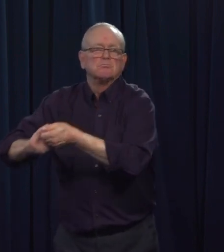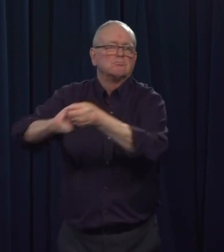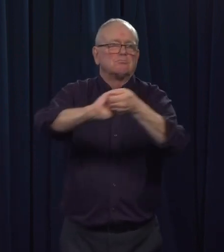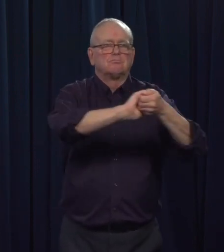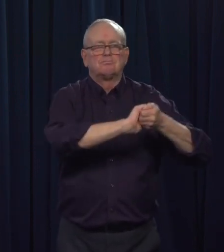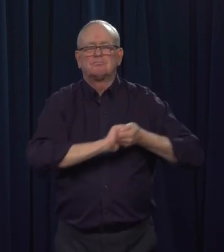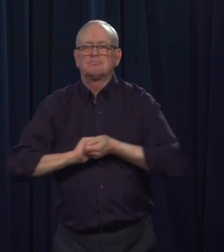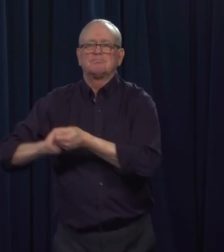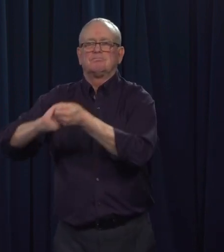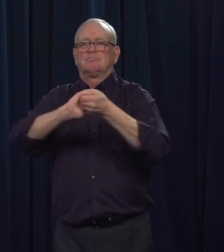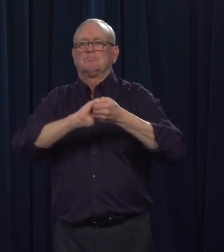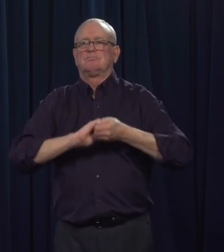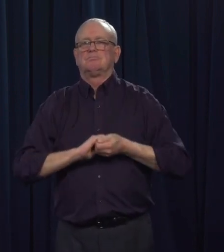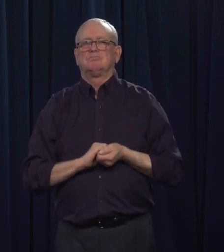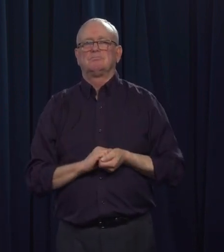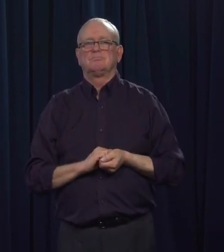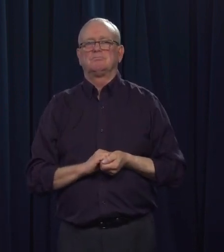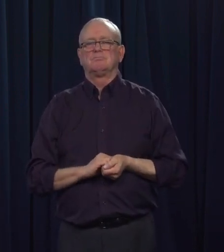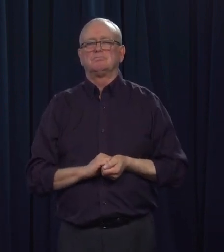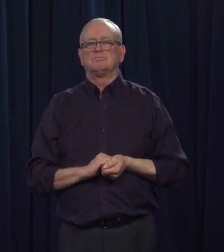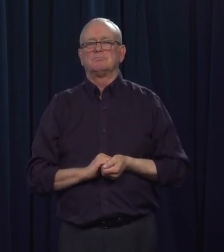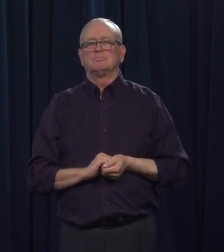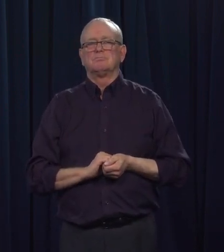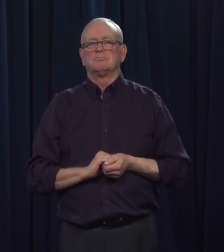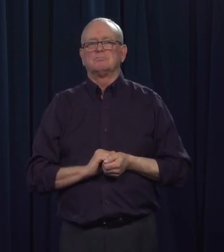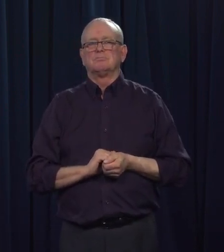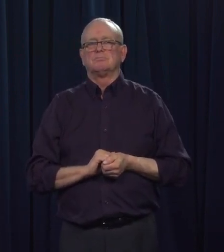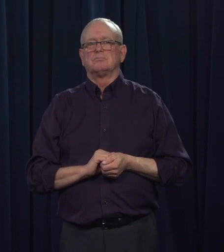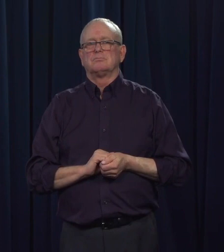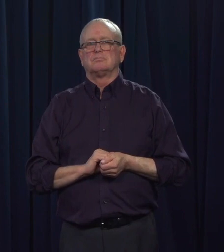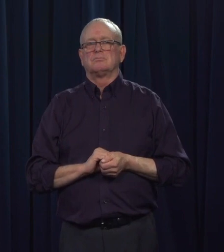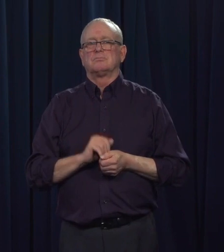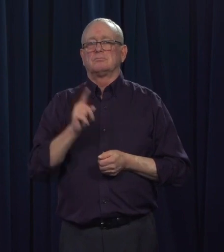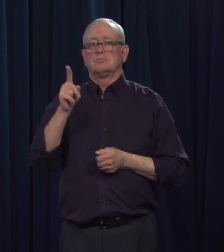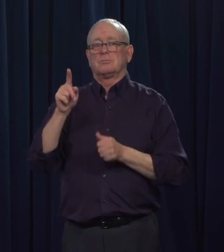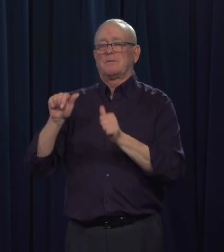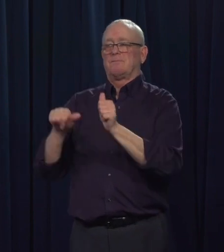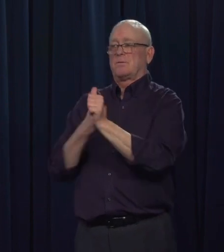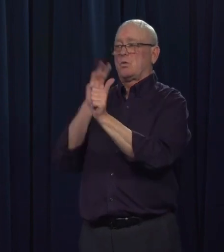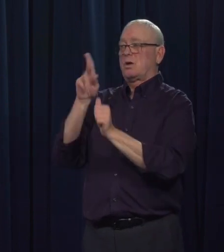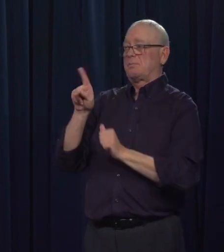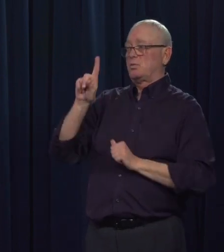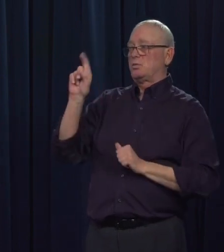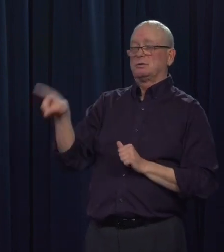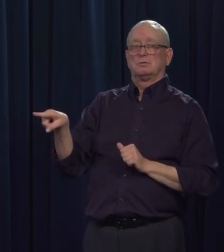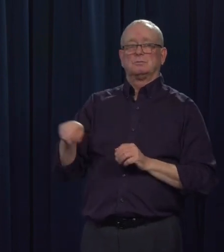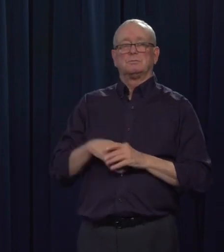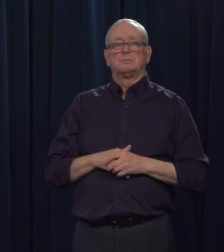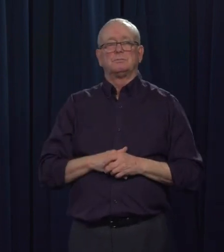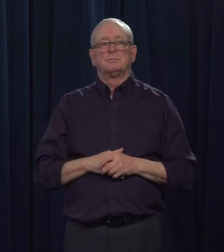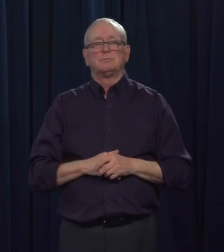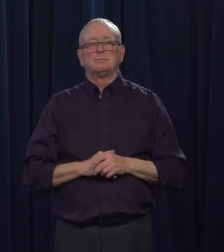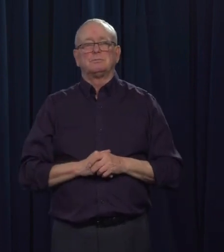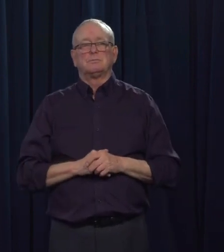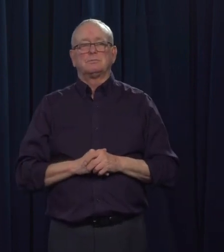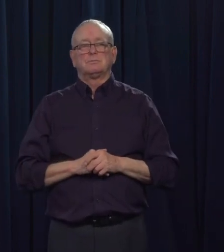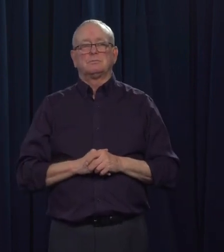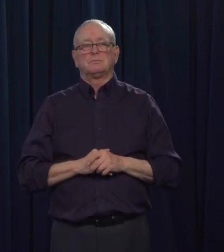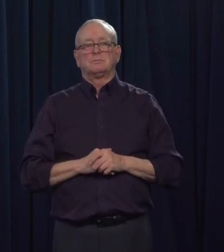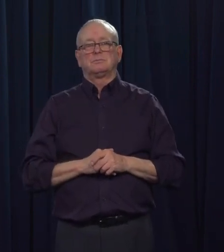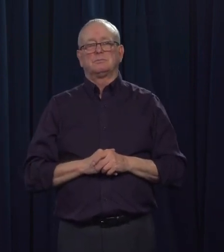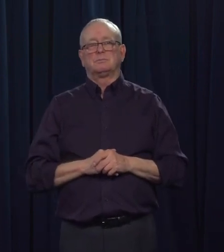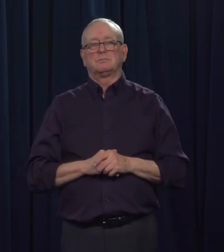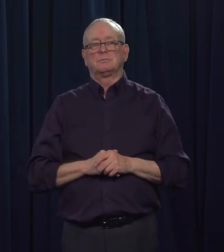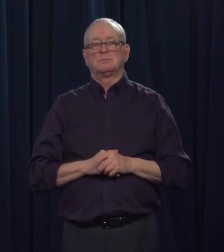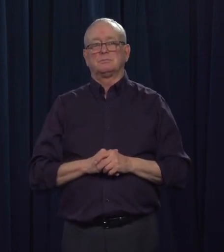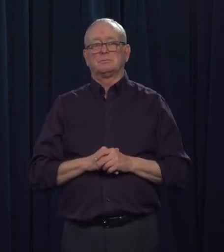yet, follow-up here, and yet even still, you mentioned, this is limited testing capacity and you're having to make